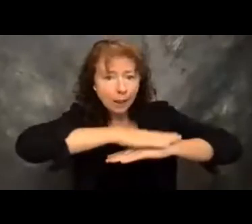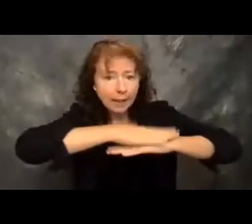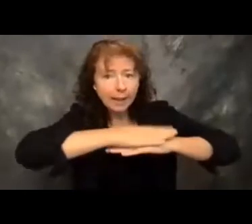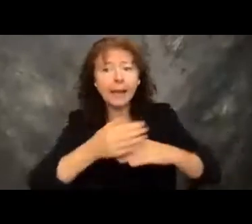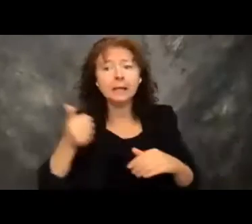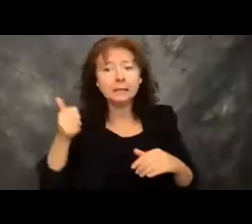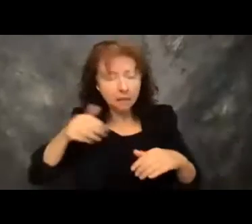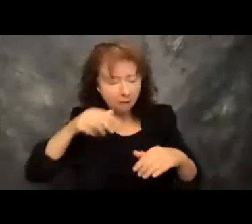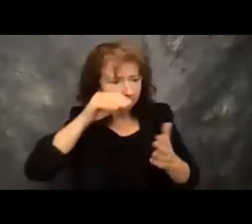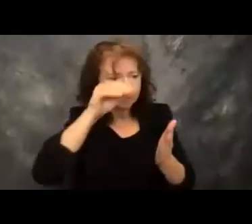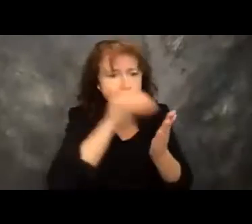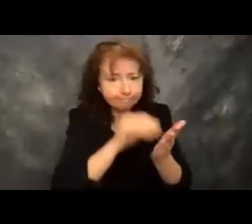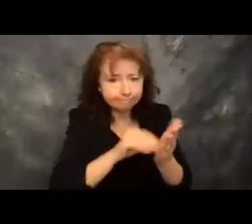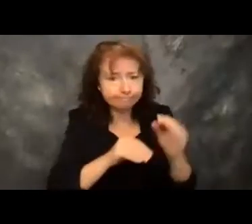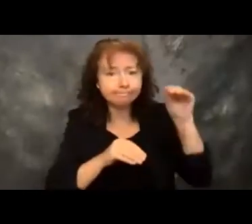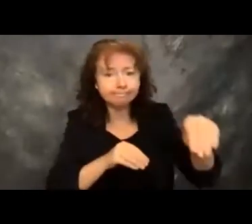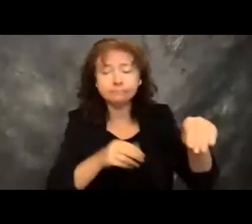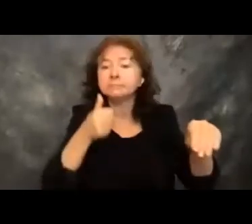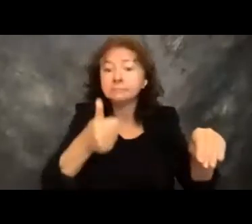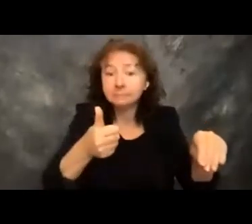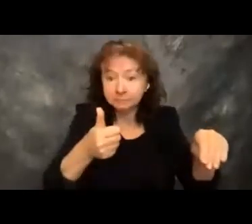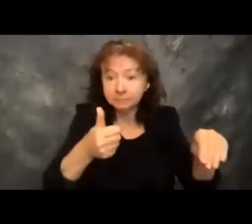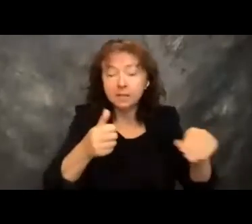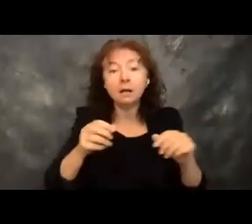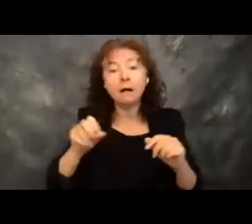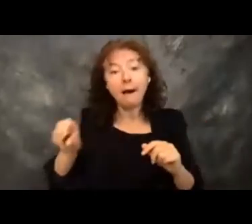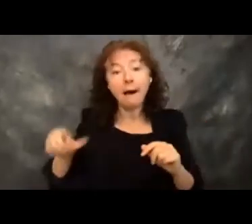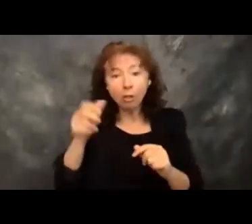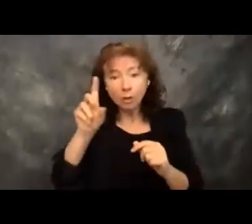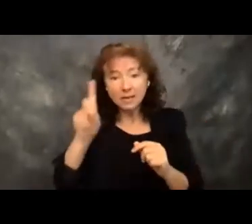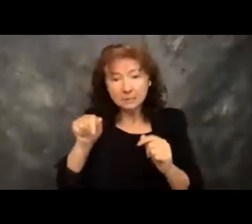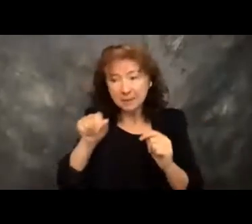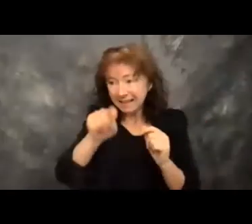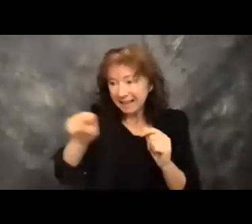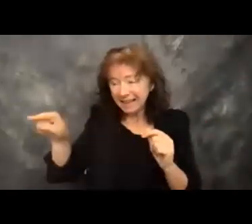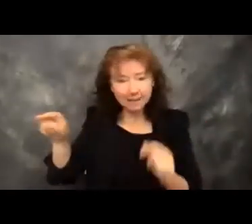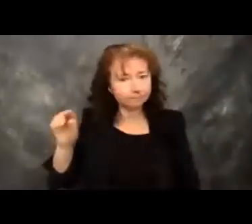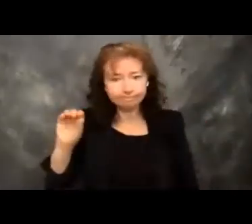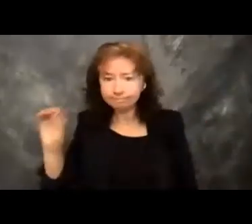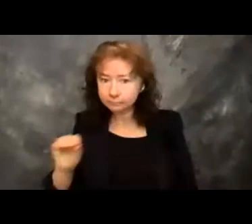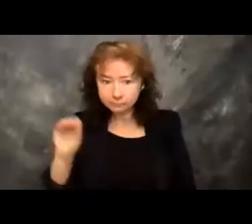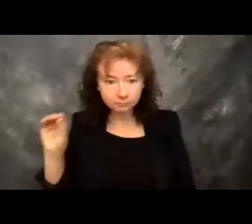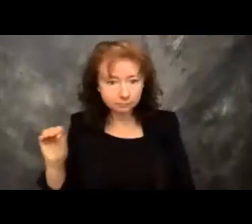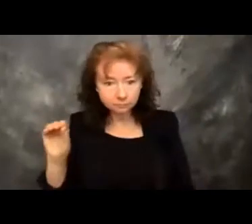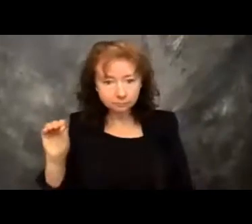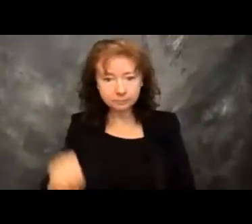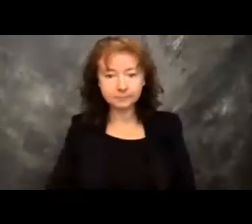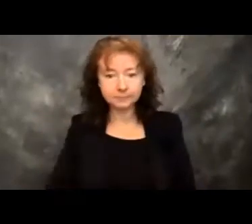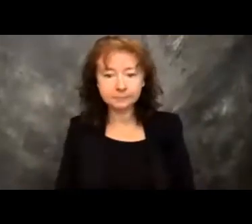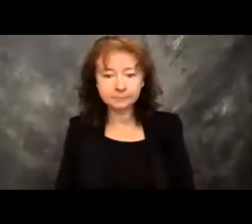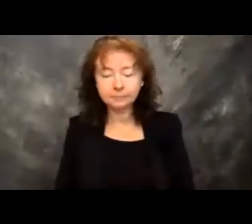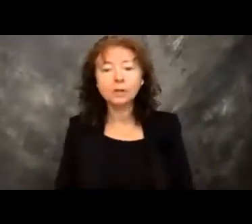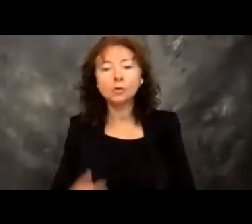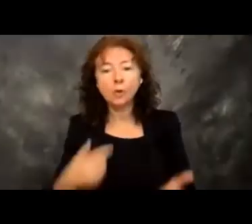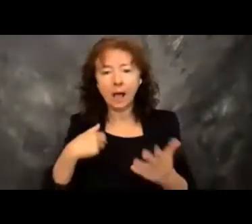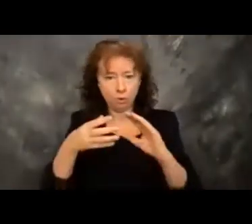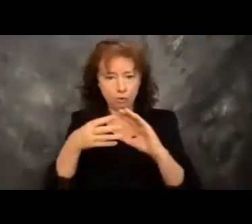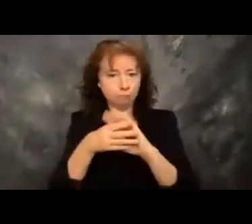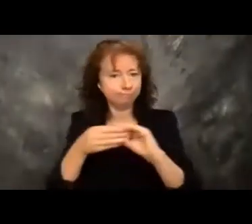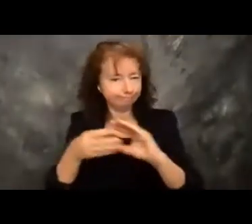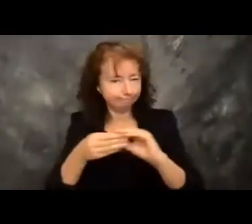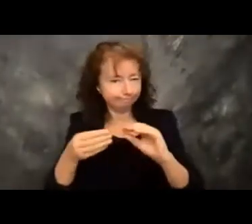vote. However, I want to share my experience personally. I